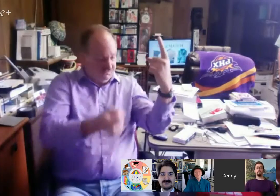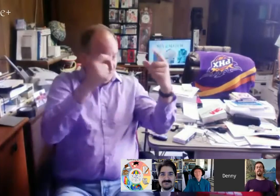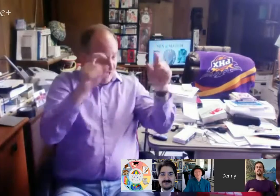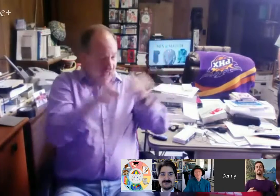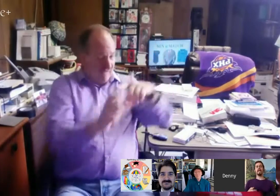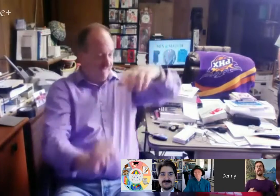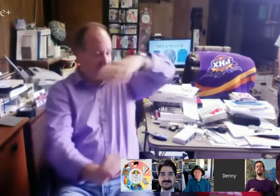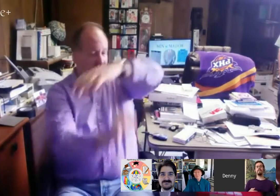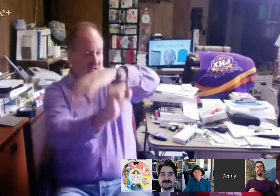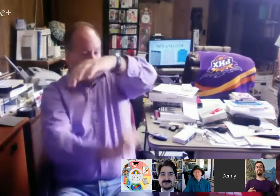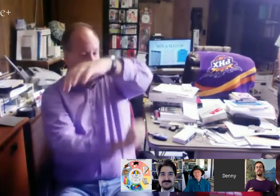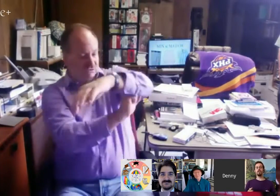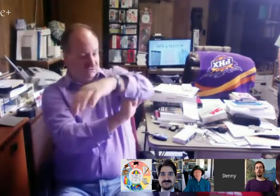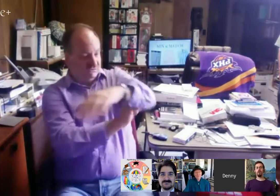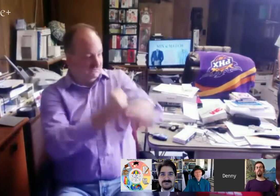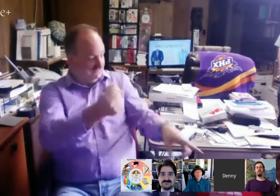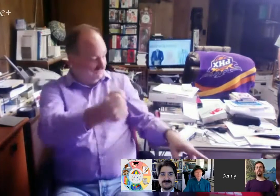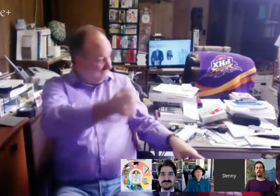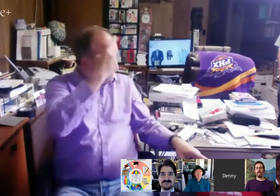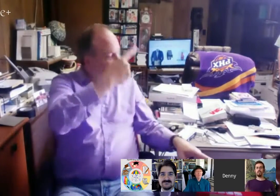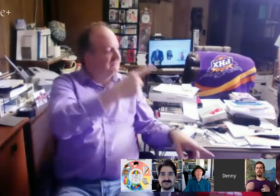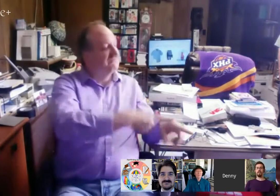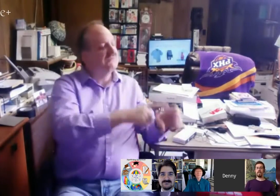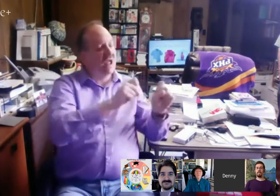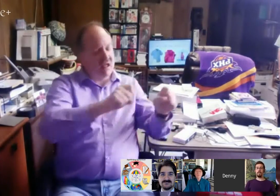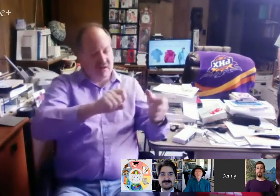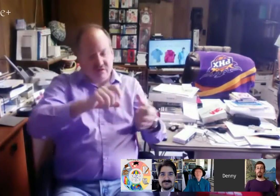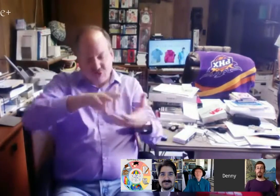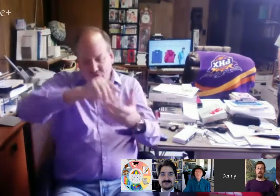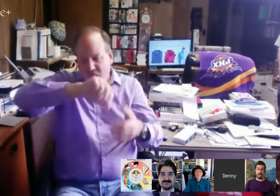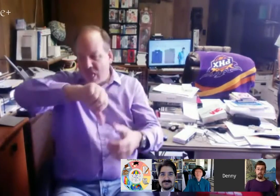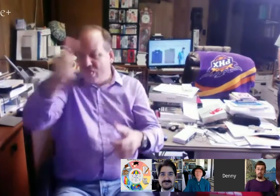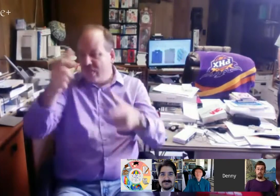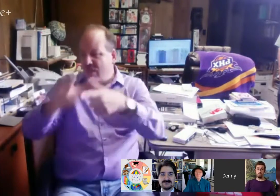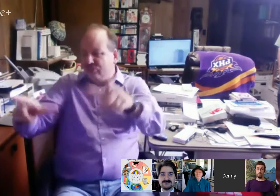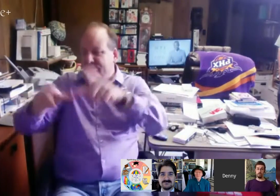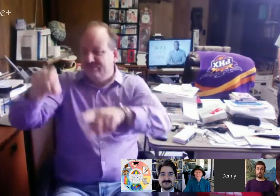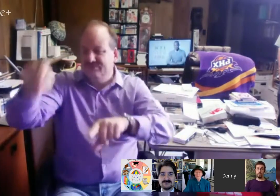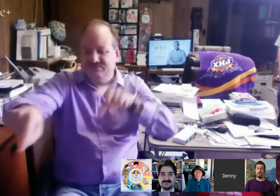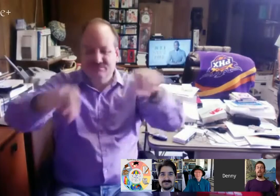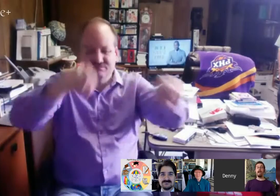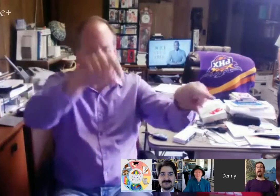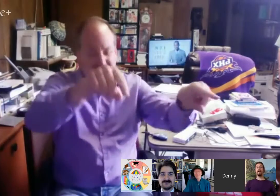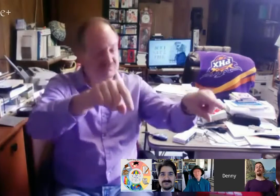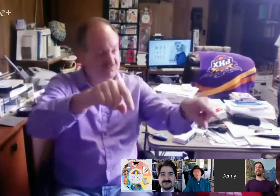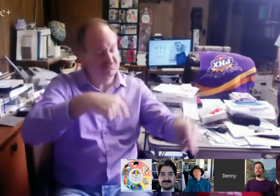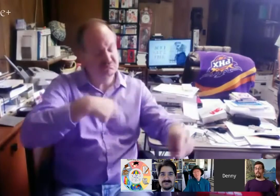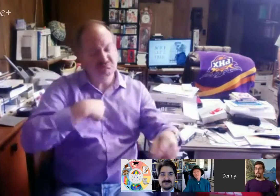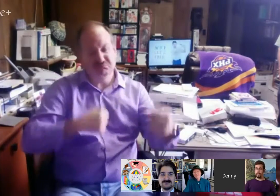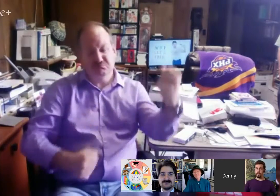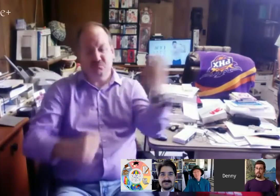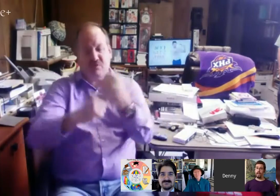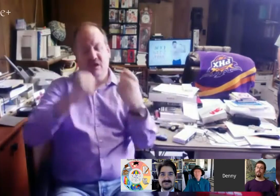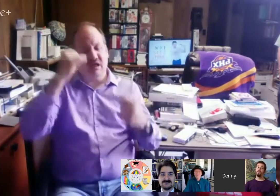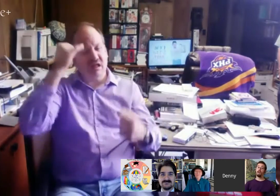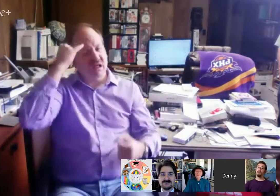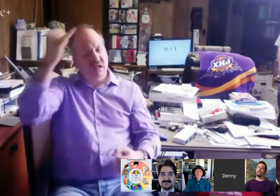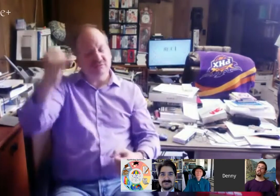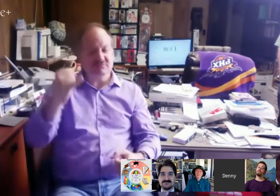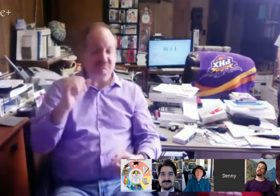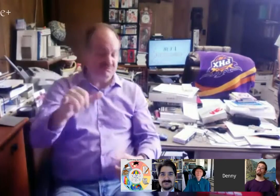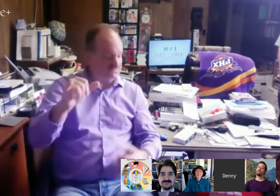Spanish, because they have a strong foundation in their native language, and later